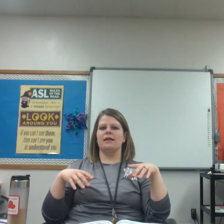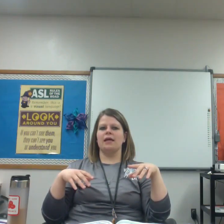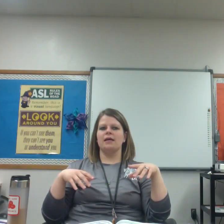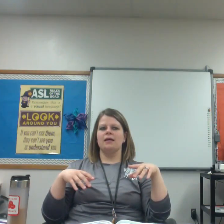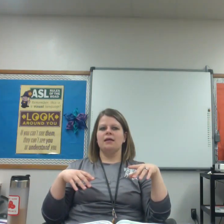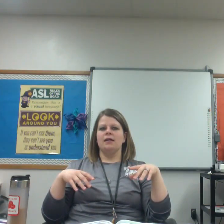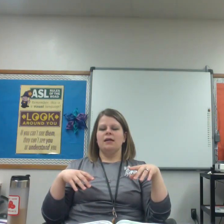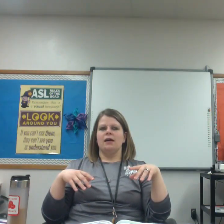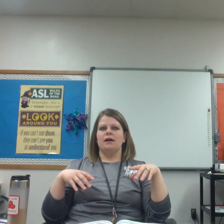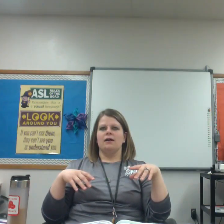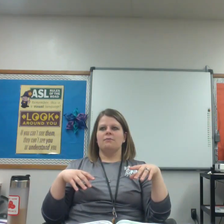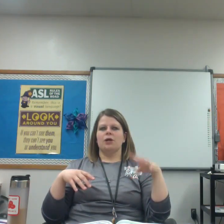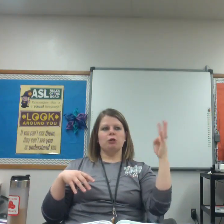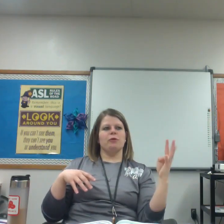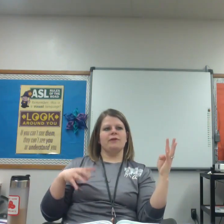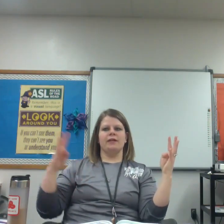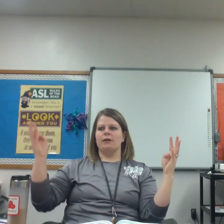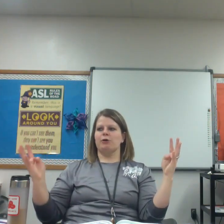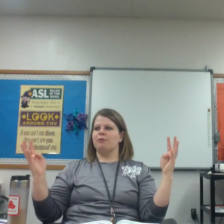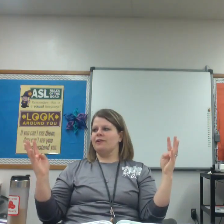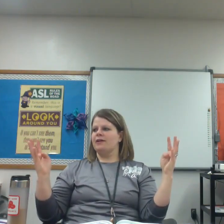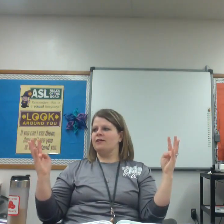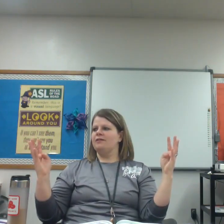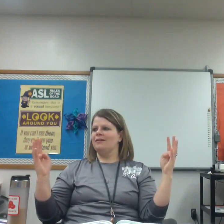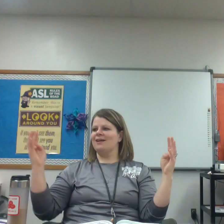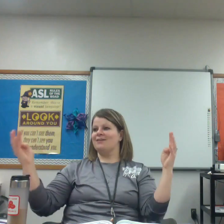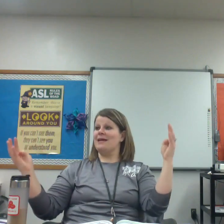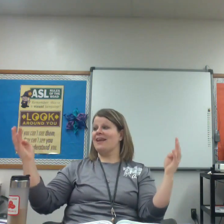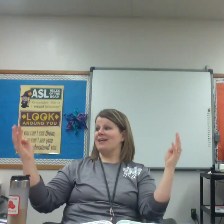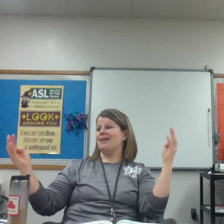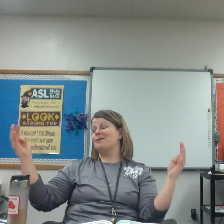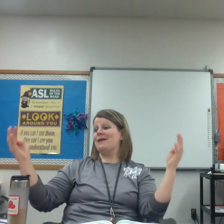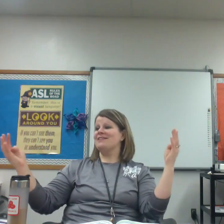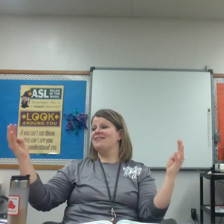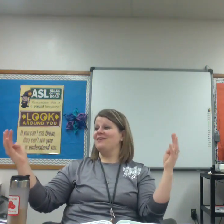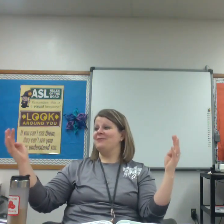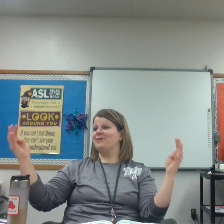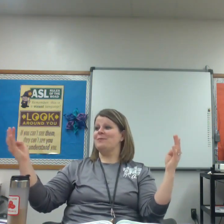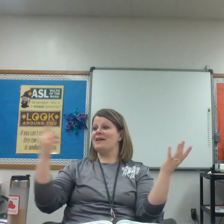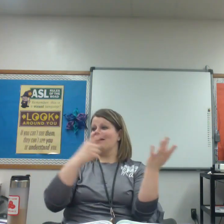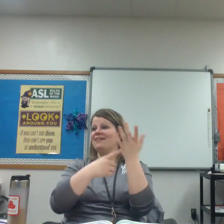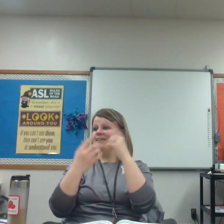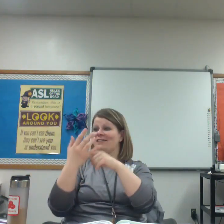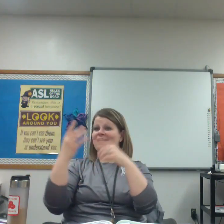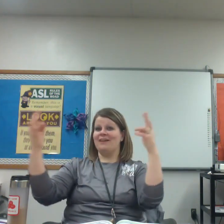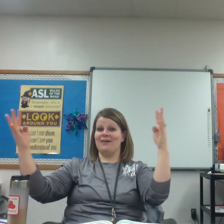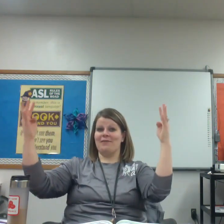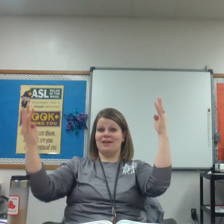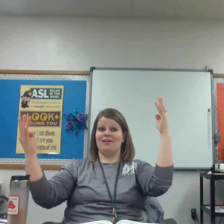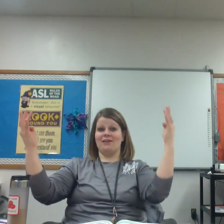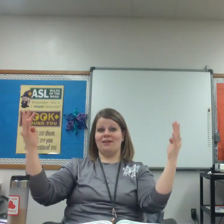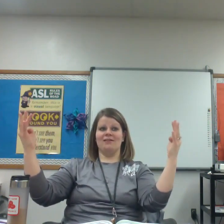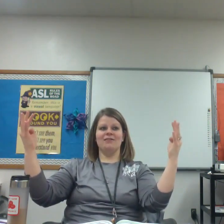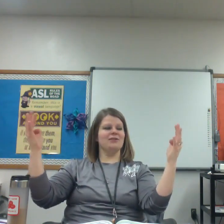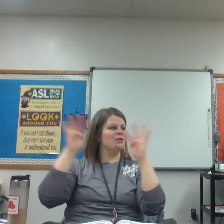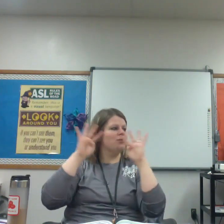like a group over here and a group over here, like in a debate, in a debate when they're debating. Okay, you have like here and here. You can totally